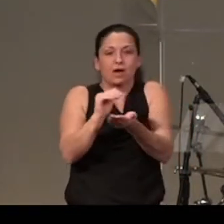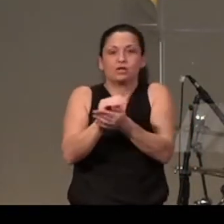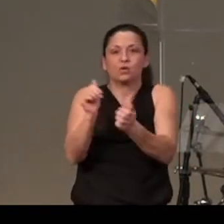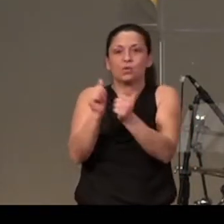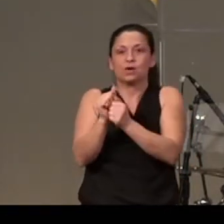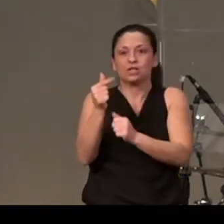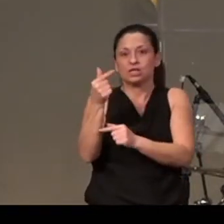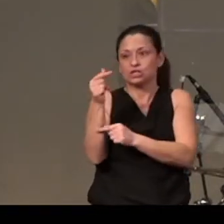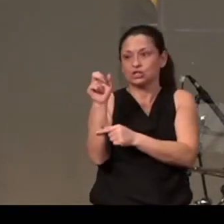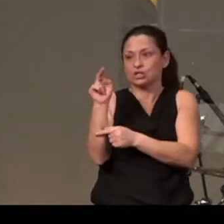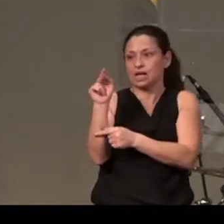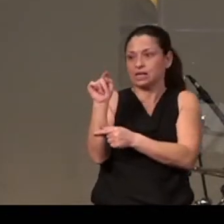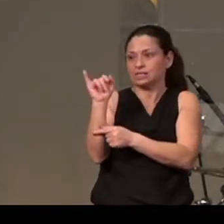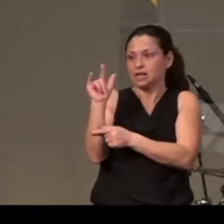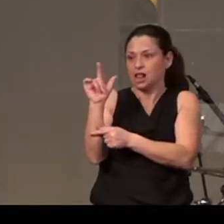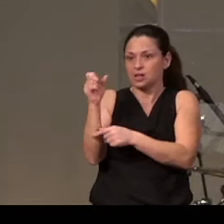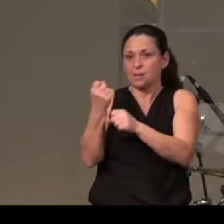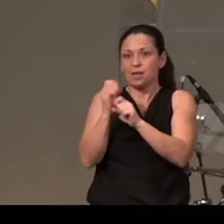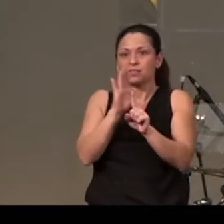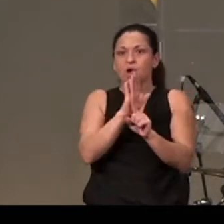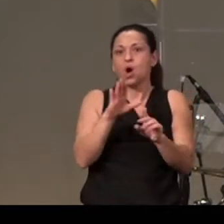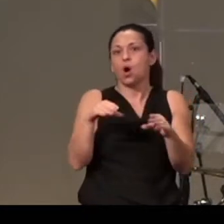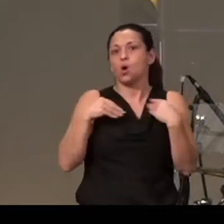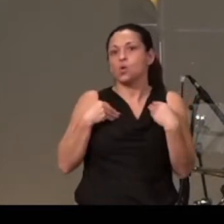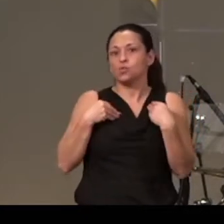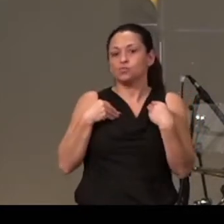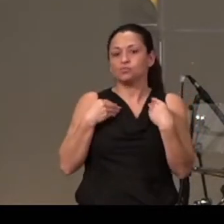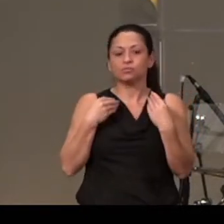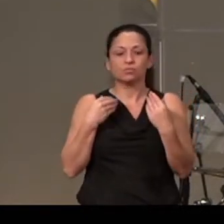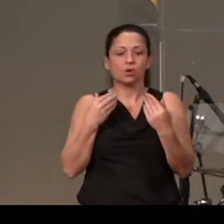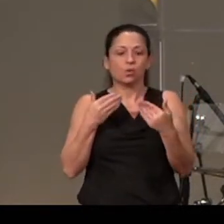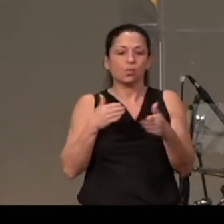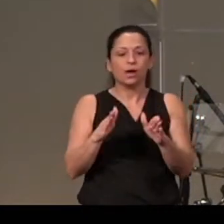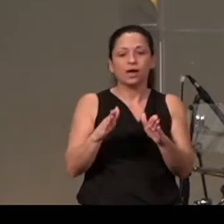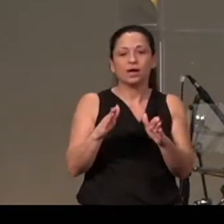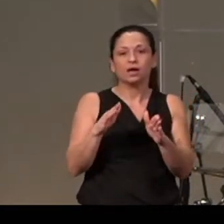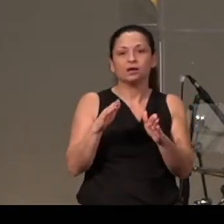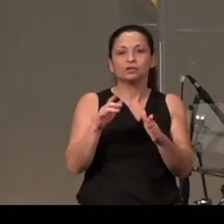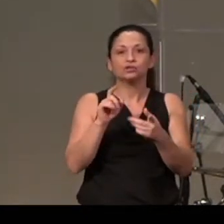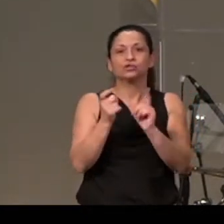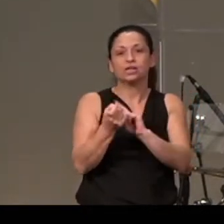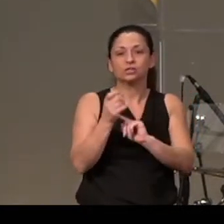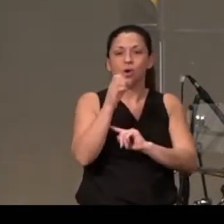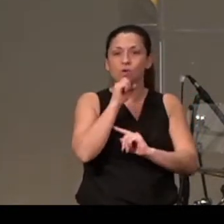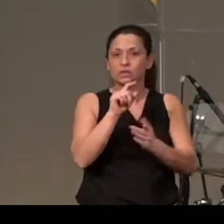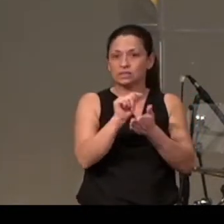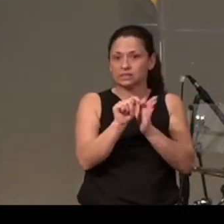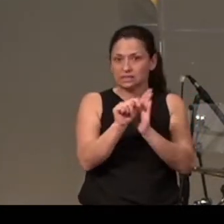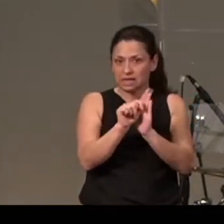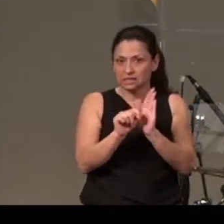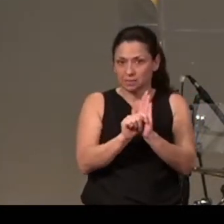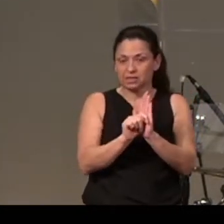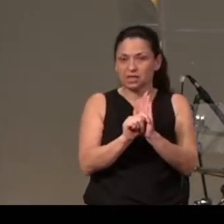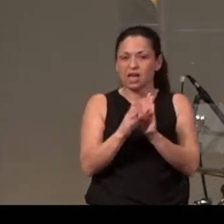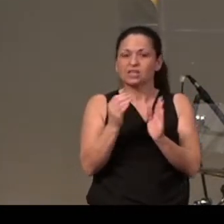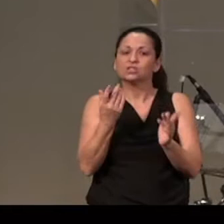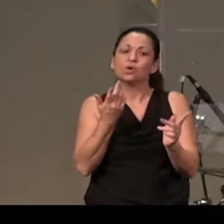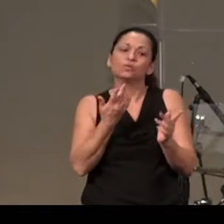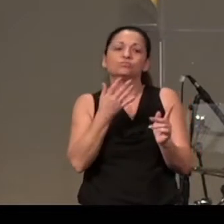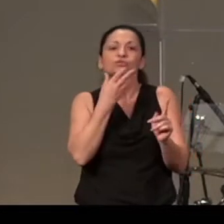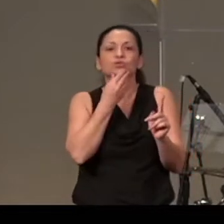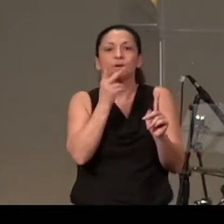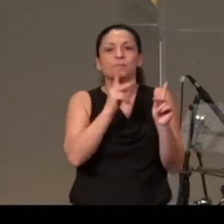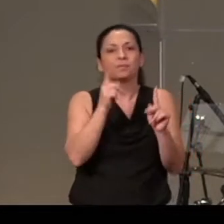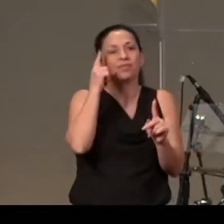their own version of the Old Testament, and so Jewish people considered them half-breeds, and they hated them. And